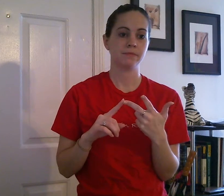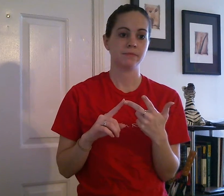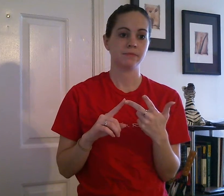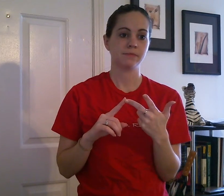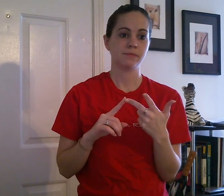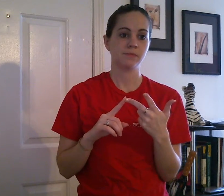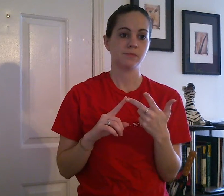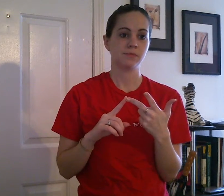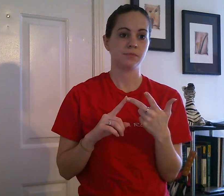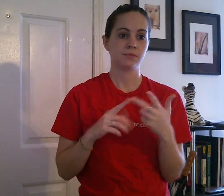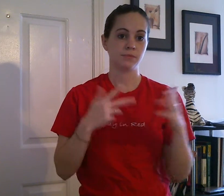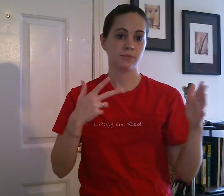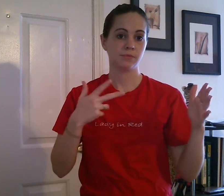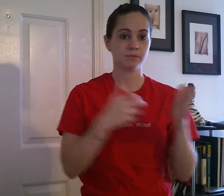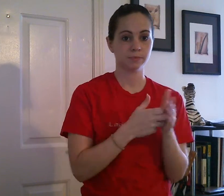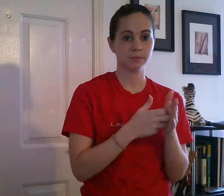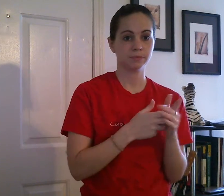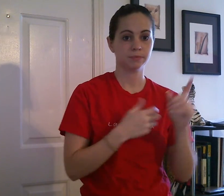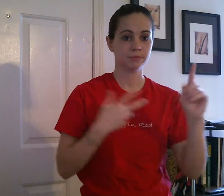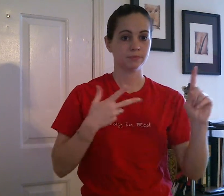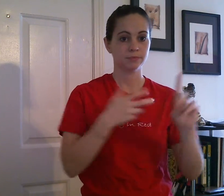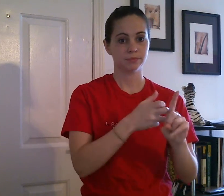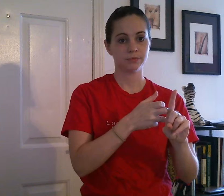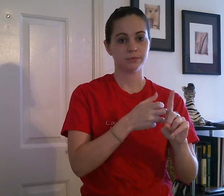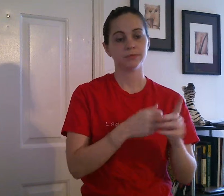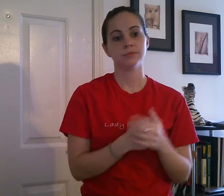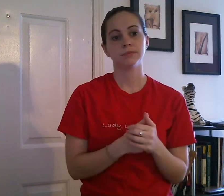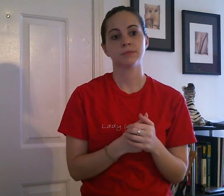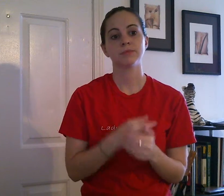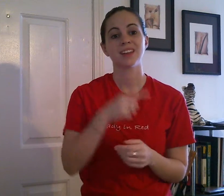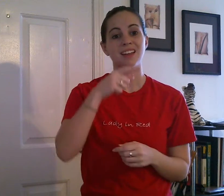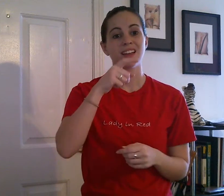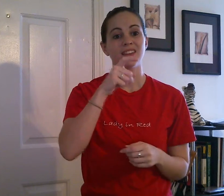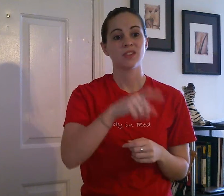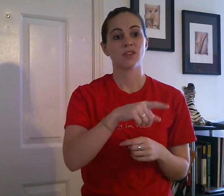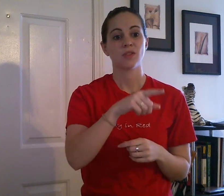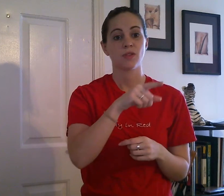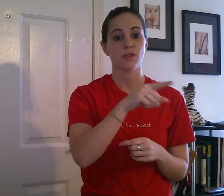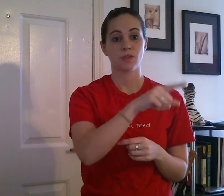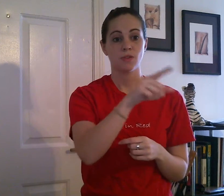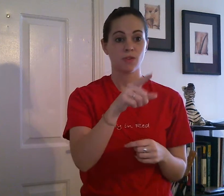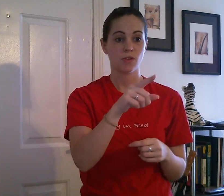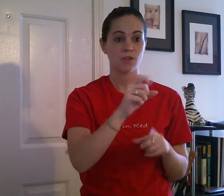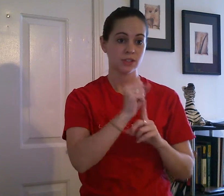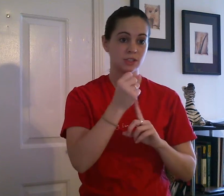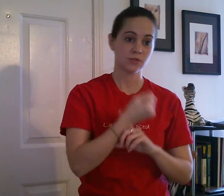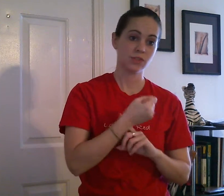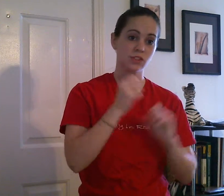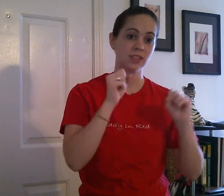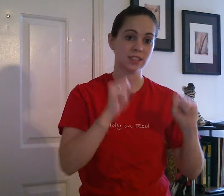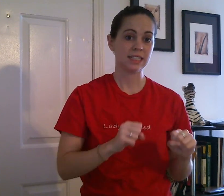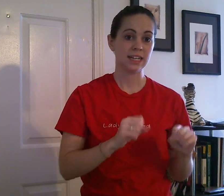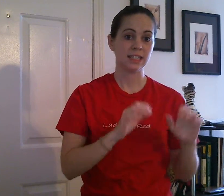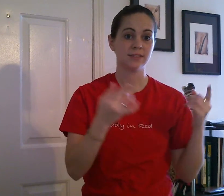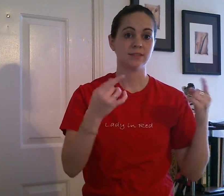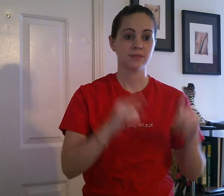being struck by a vehicle. These hazardous situations are likely to cause sudden and acute injuries. There are